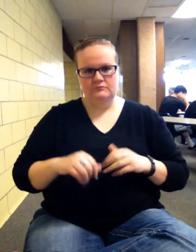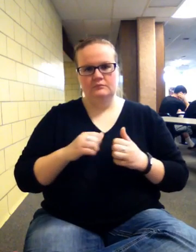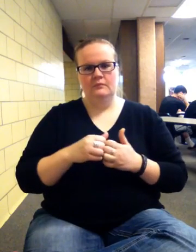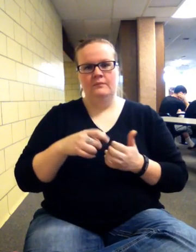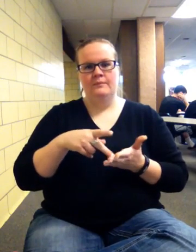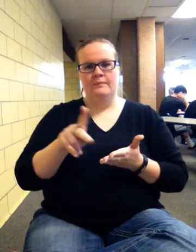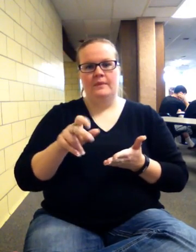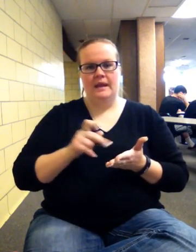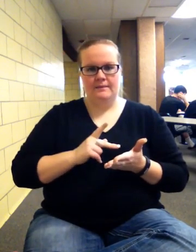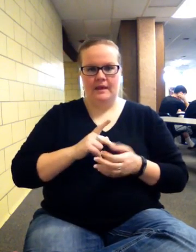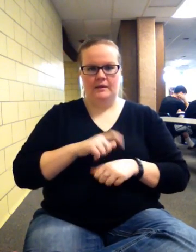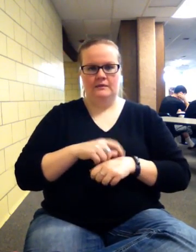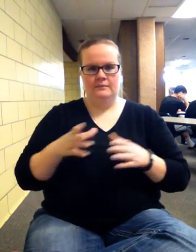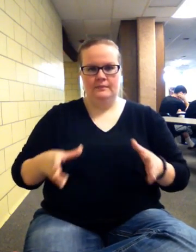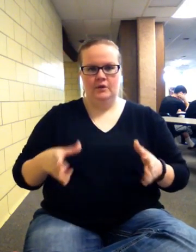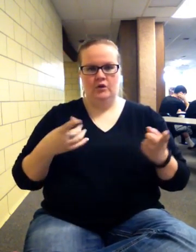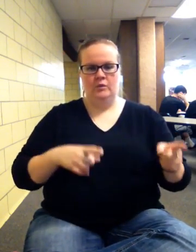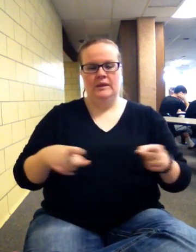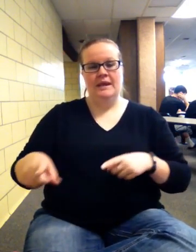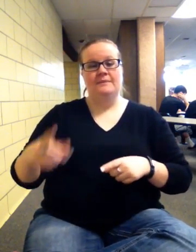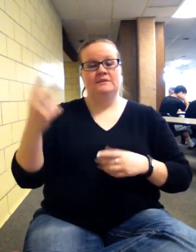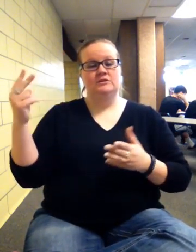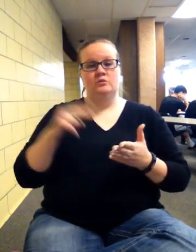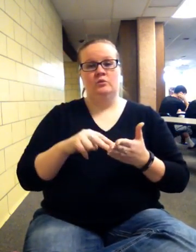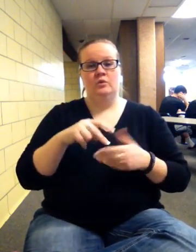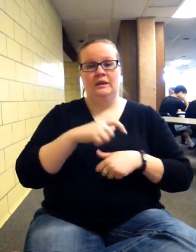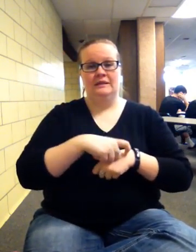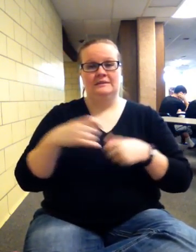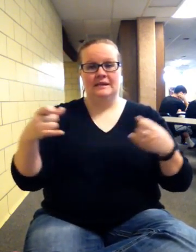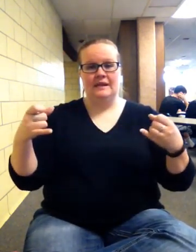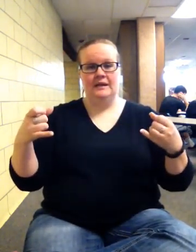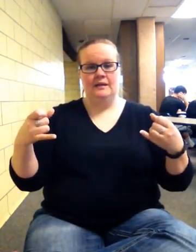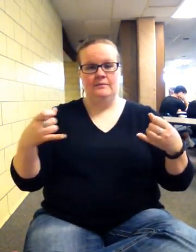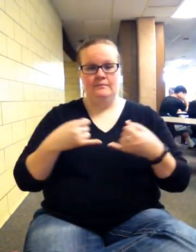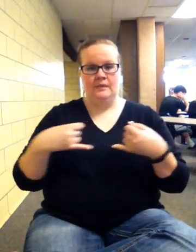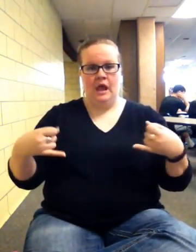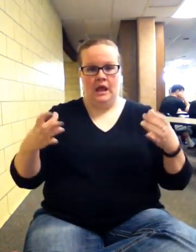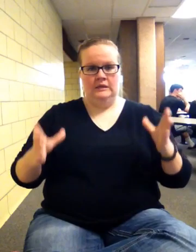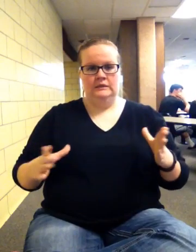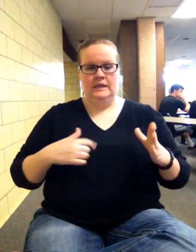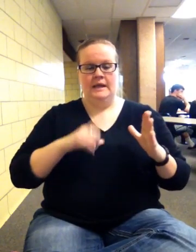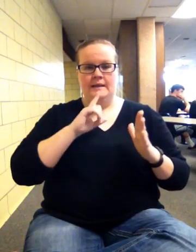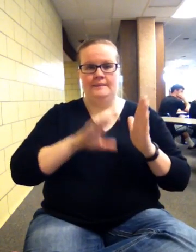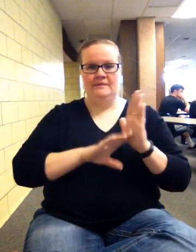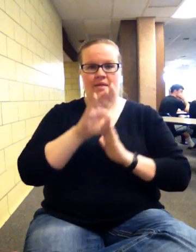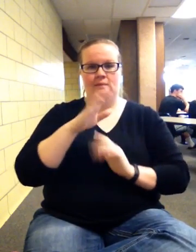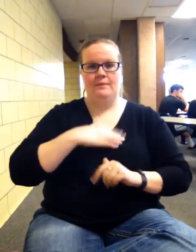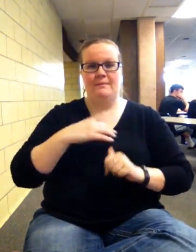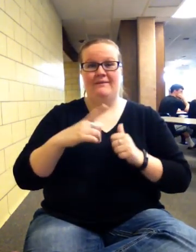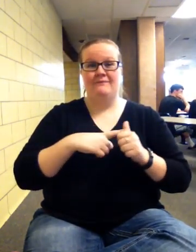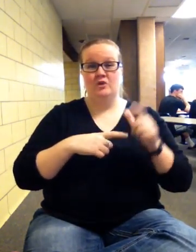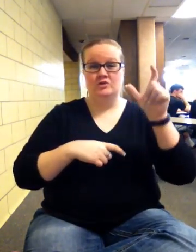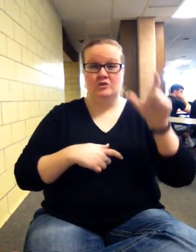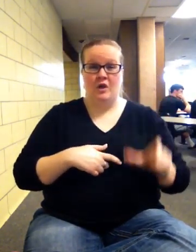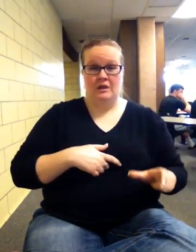what's happening is if you look at this timeline, what I'm doing is I'm developing my first column being the year of the cash